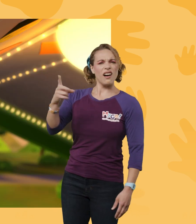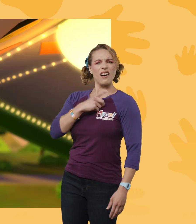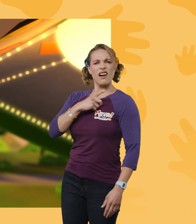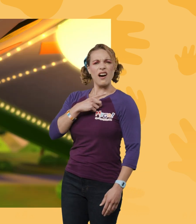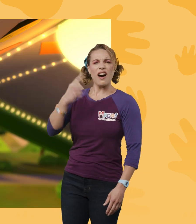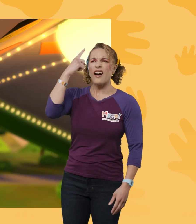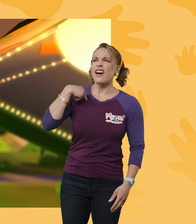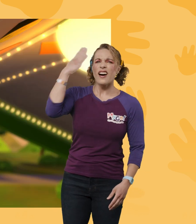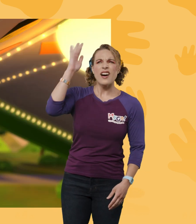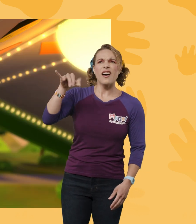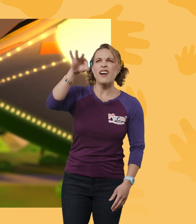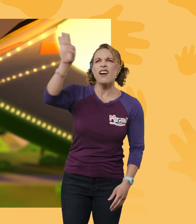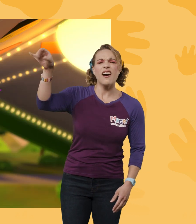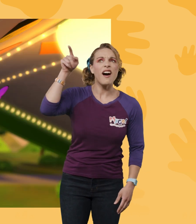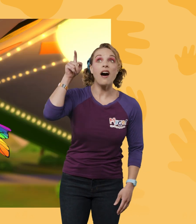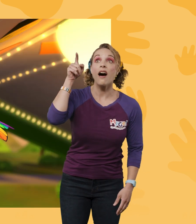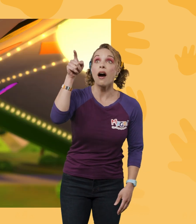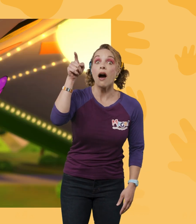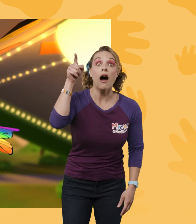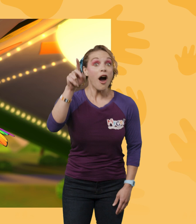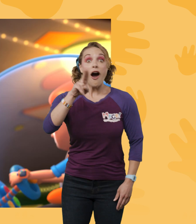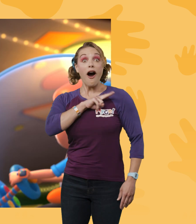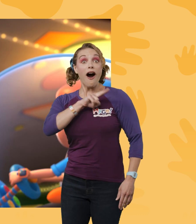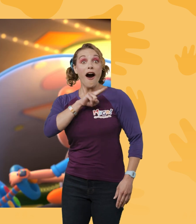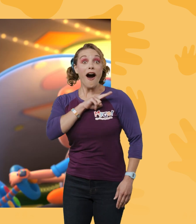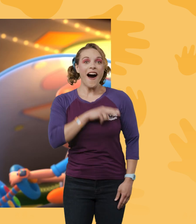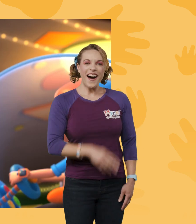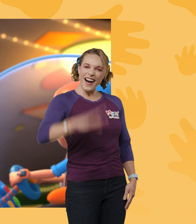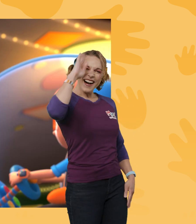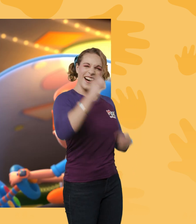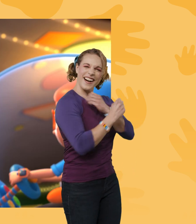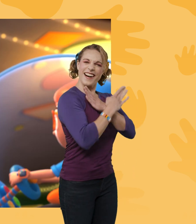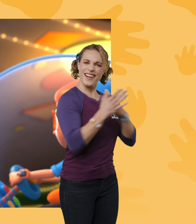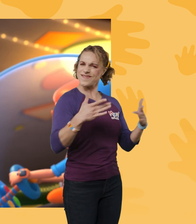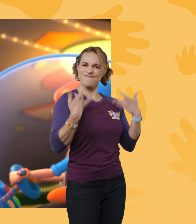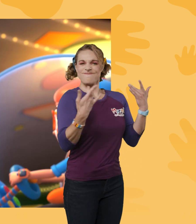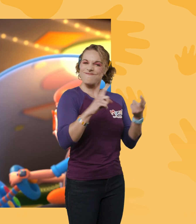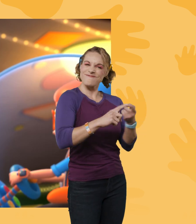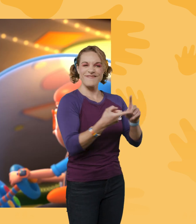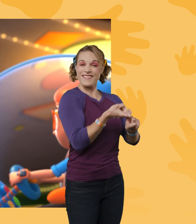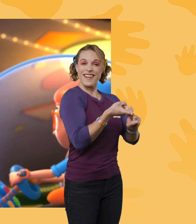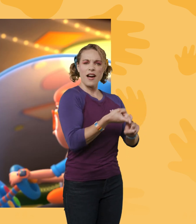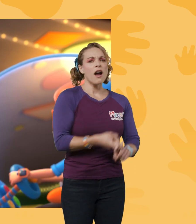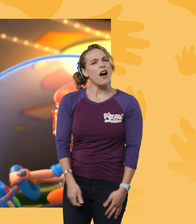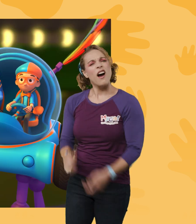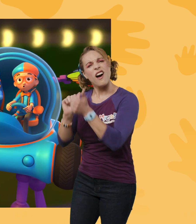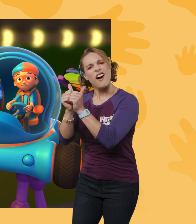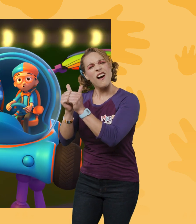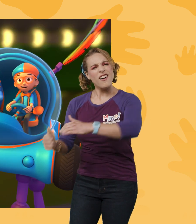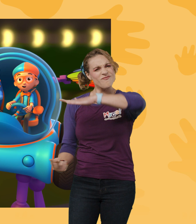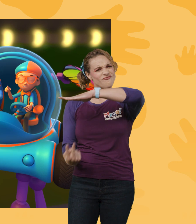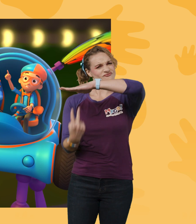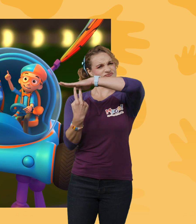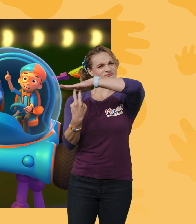Hey, D.Bo! I think I know that fly. It's Horace. Hi, Blippi! How's it going, pal? How